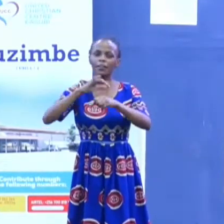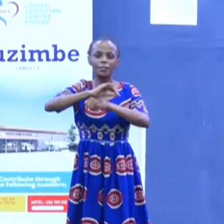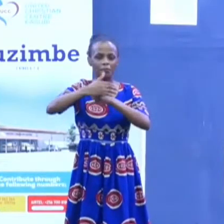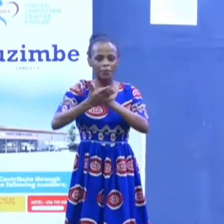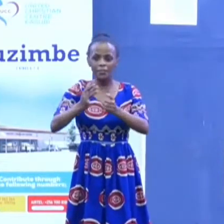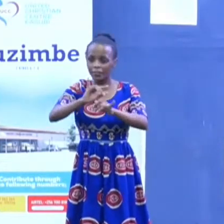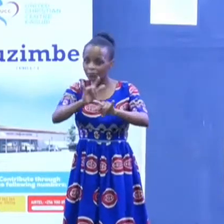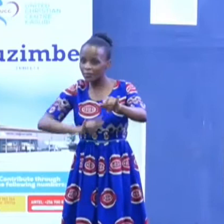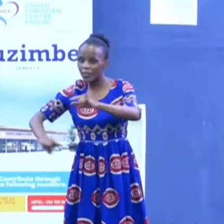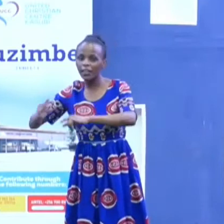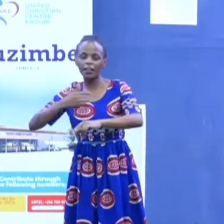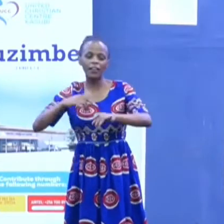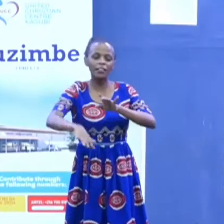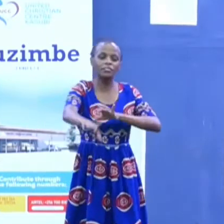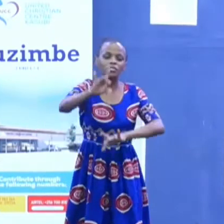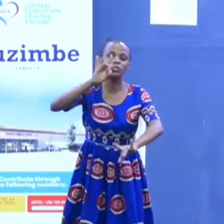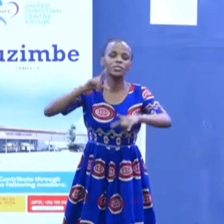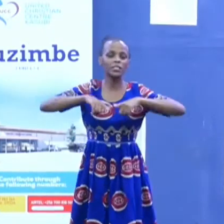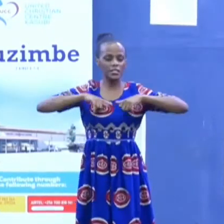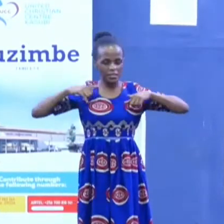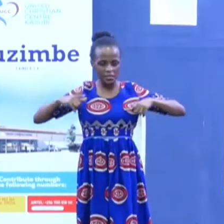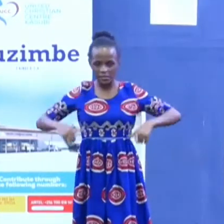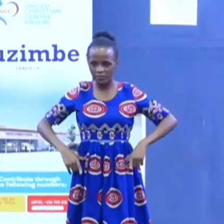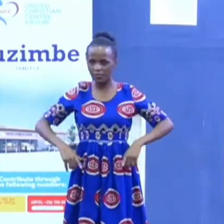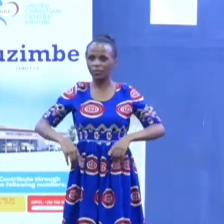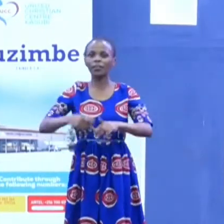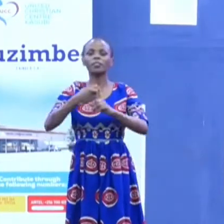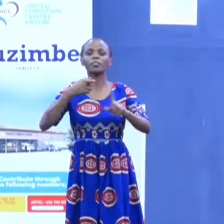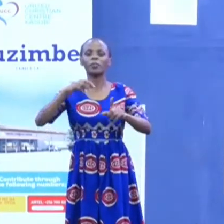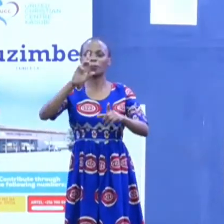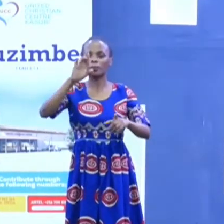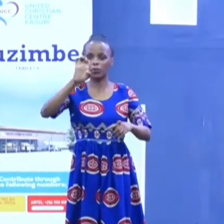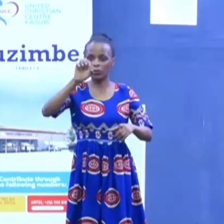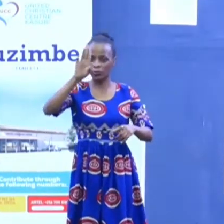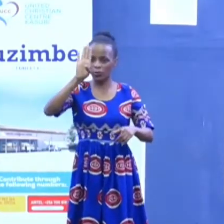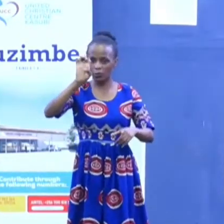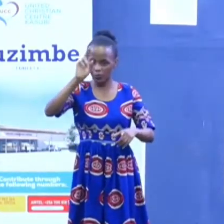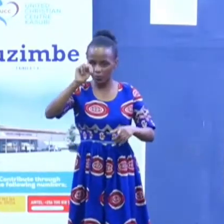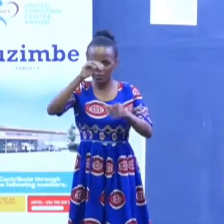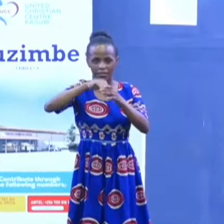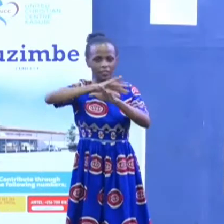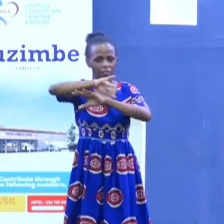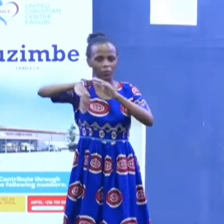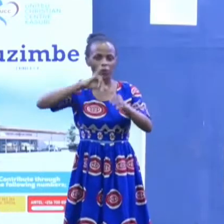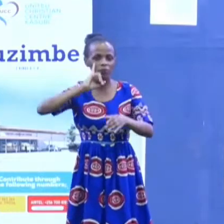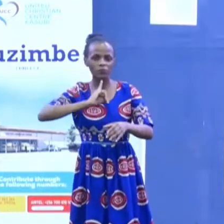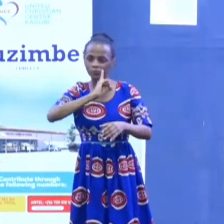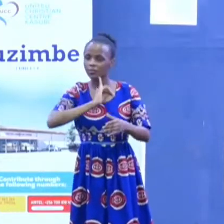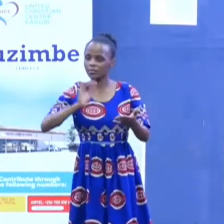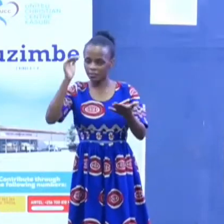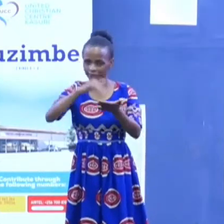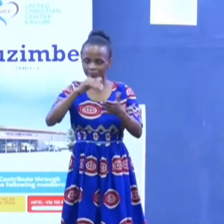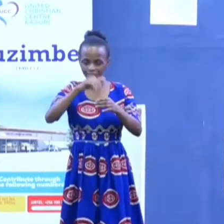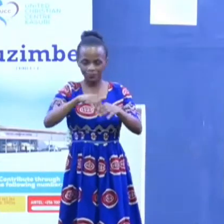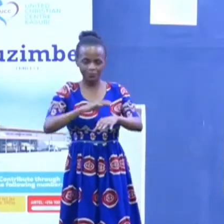abalevi muchifochi ababereberye bonna mubana ba Isirayiri. We're in the book of Numbers, chapter 8, from verse 16 to